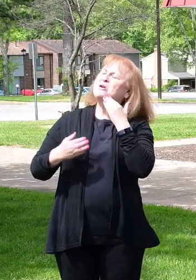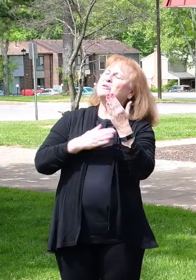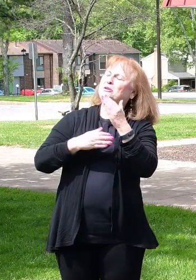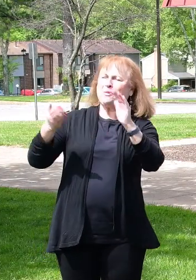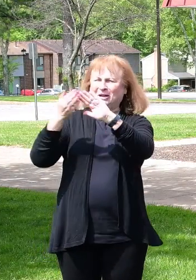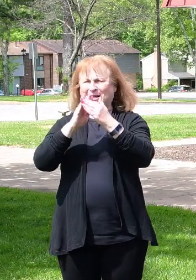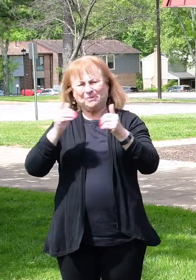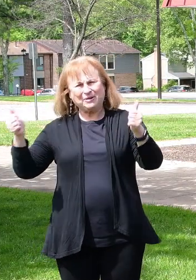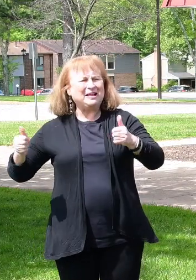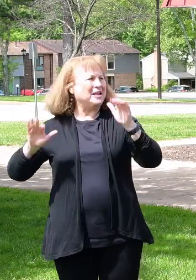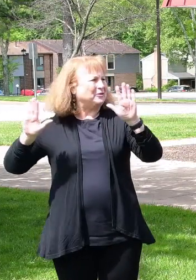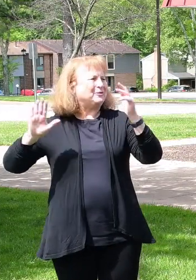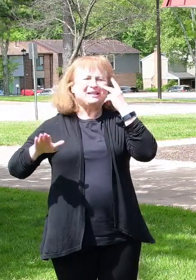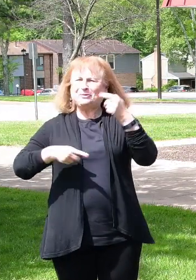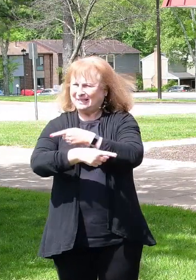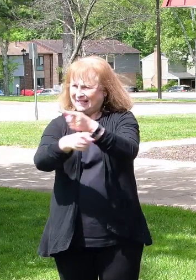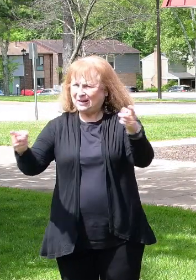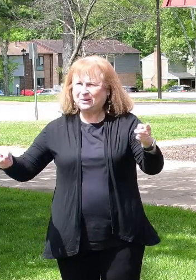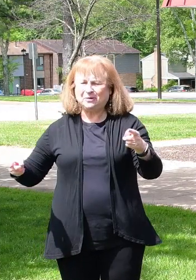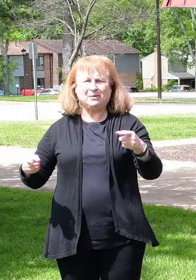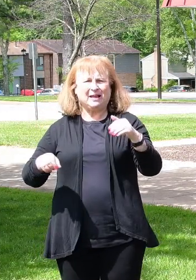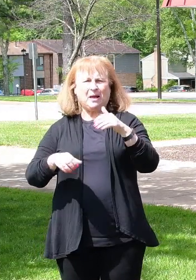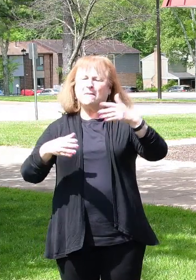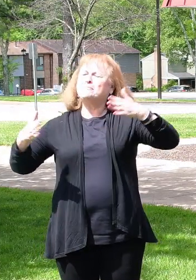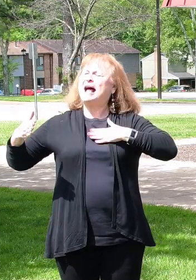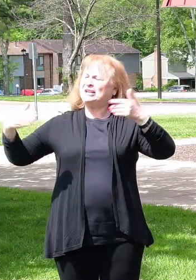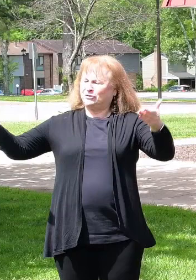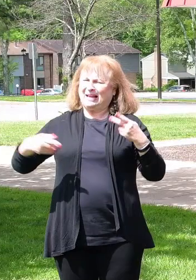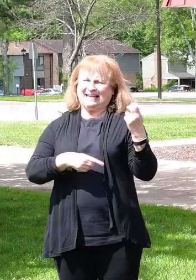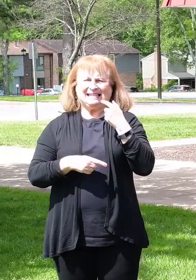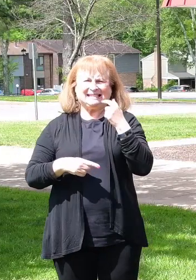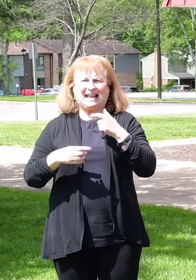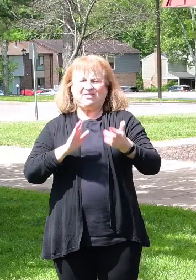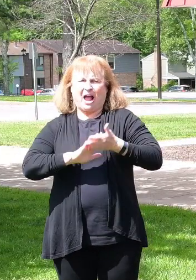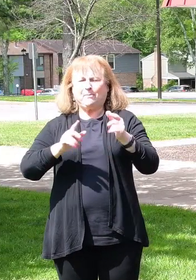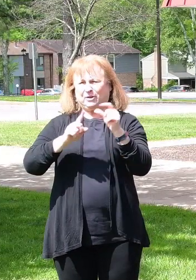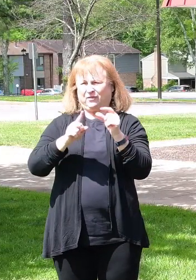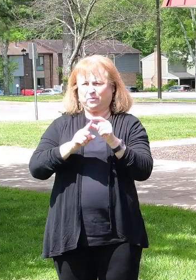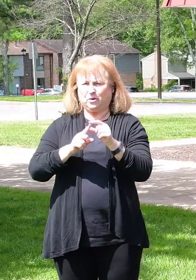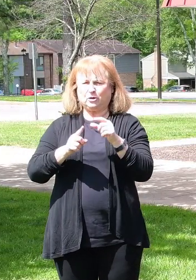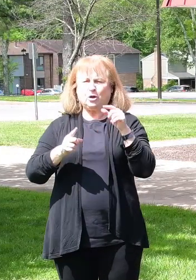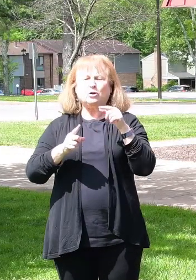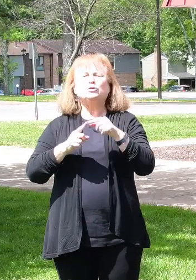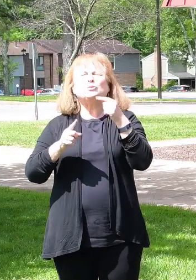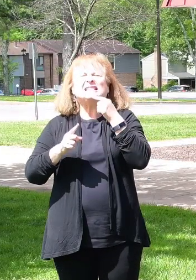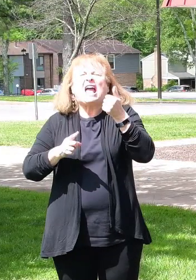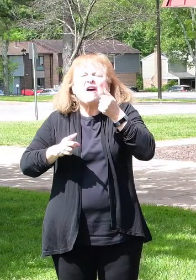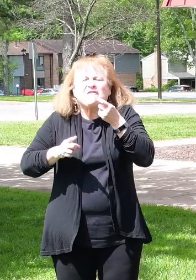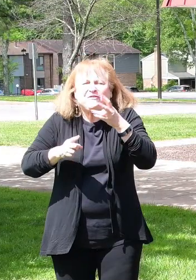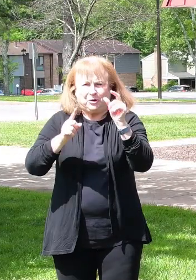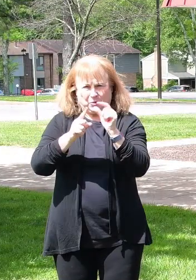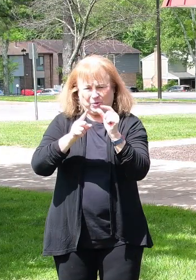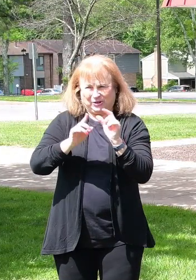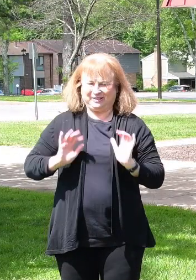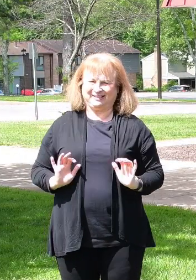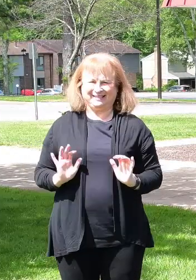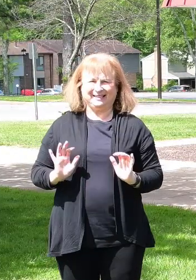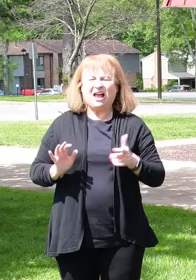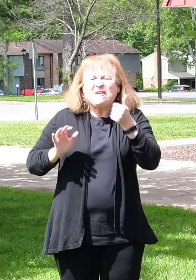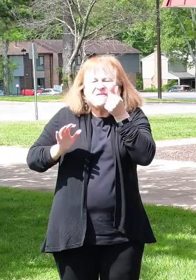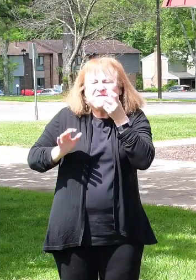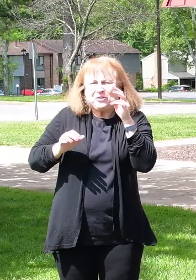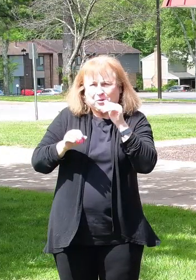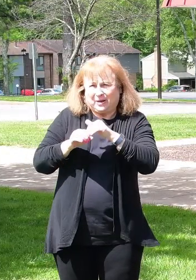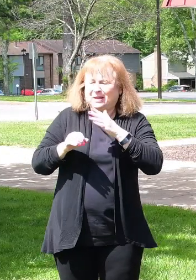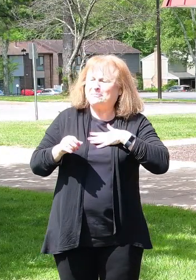morning, community. It's so good to see you. In my introduction, he said the operative words, to say a few words. Few